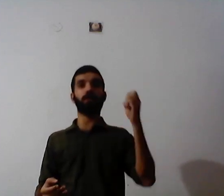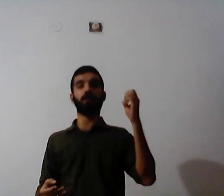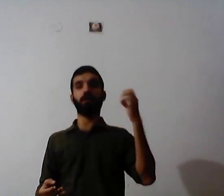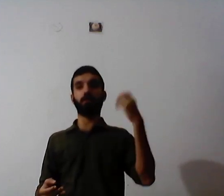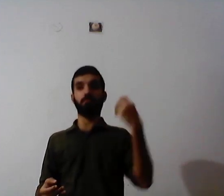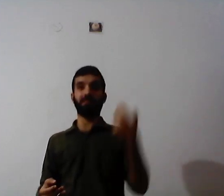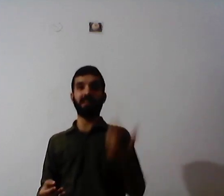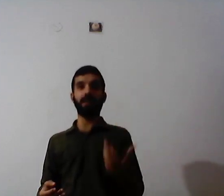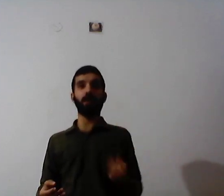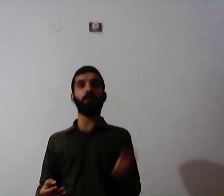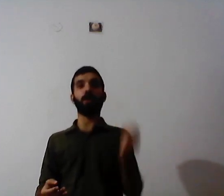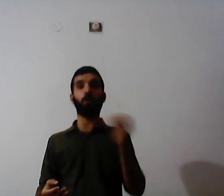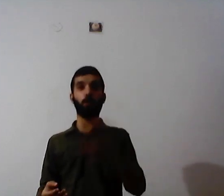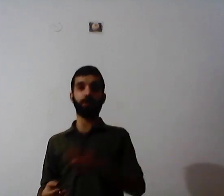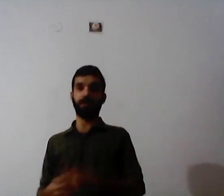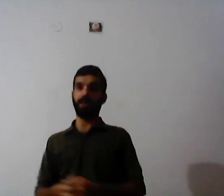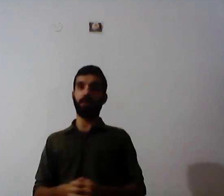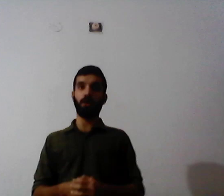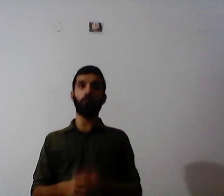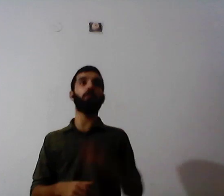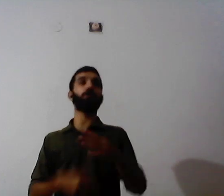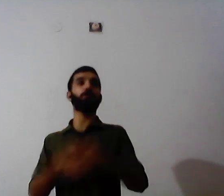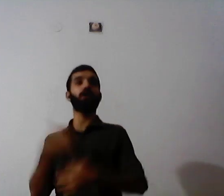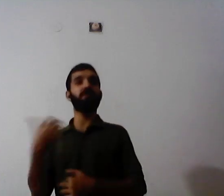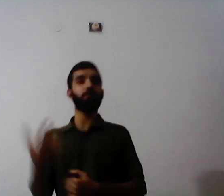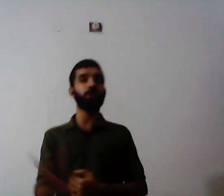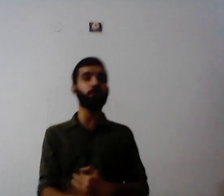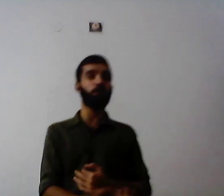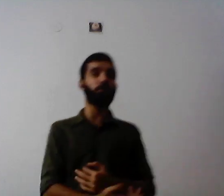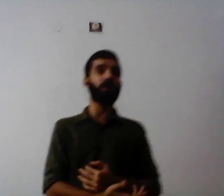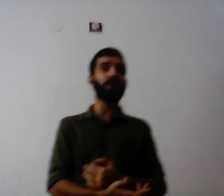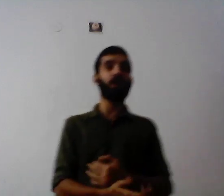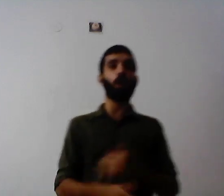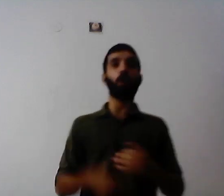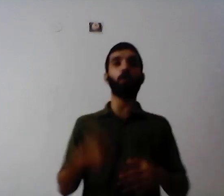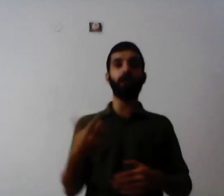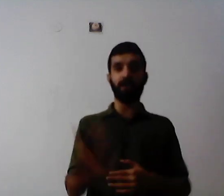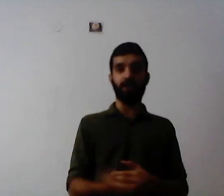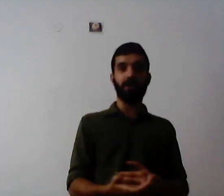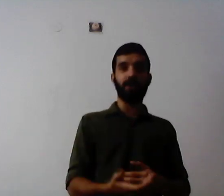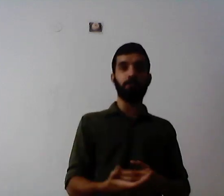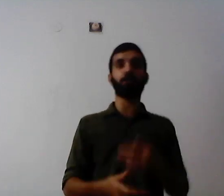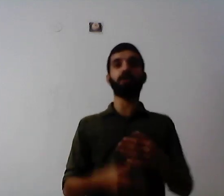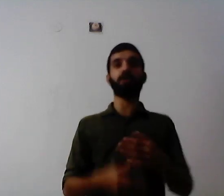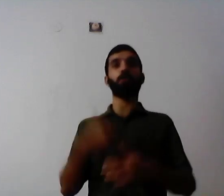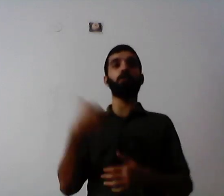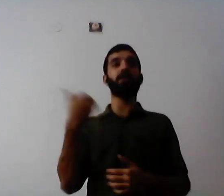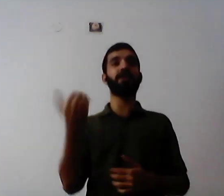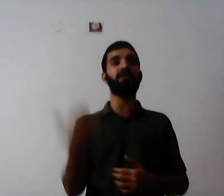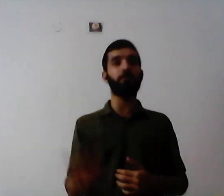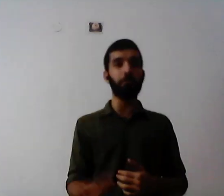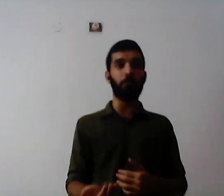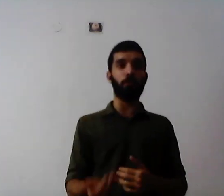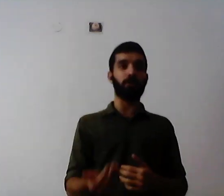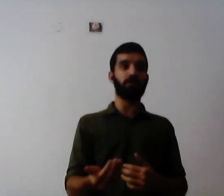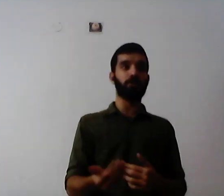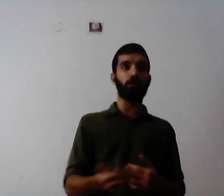water, tea or a hot tea, more sugar will be soluble in hot tea, right? Because its solubility will be more. Solubility